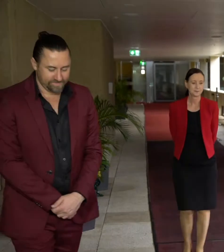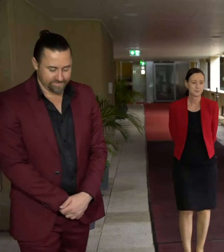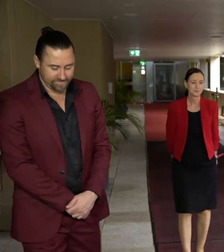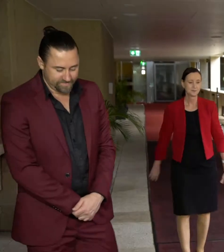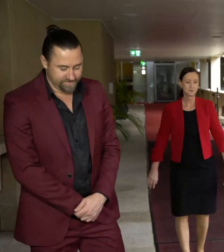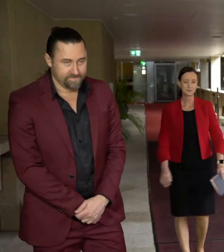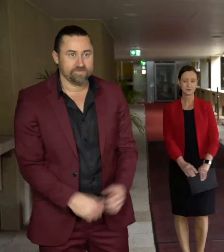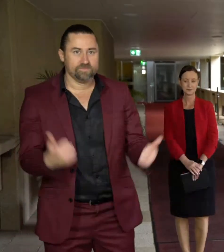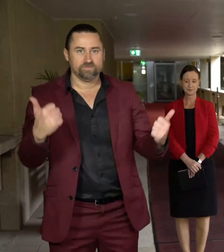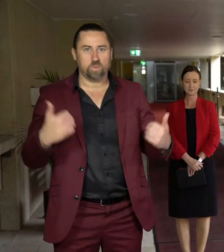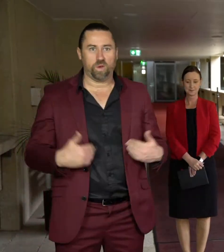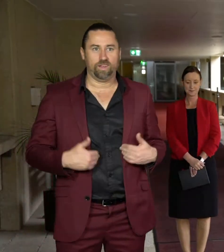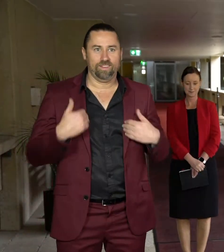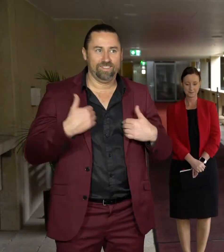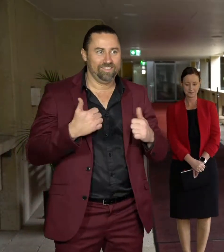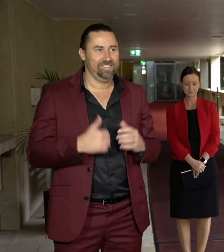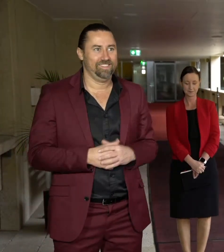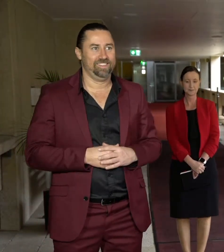Good morning.